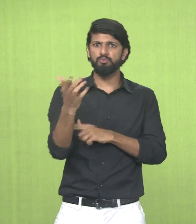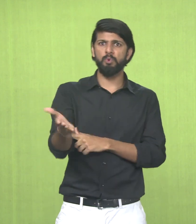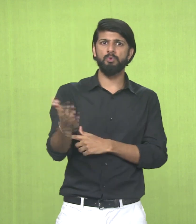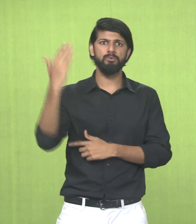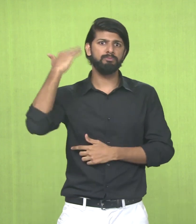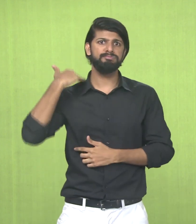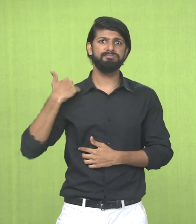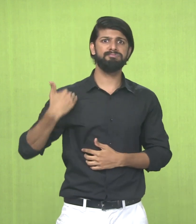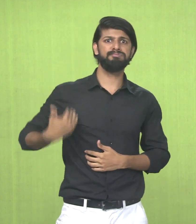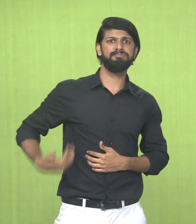and has long black hair.